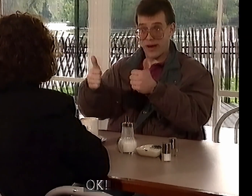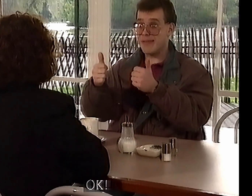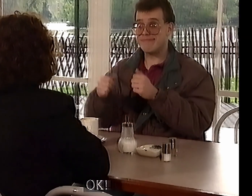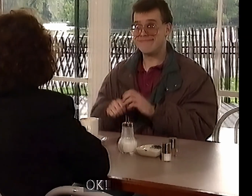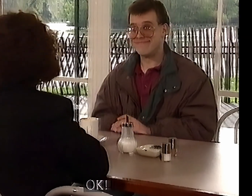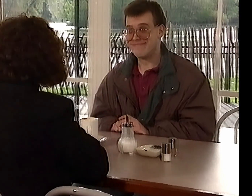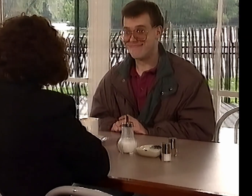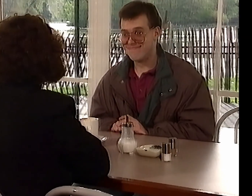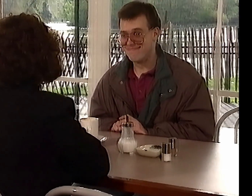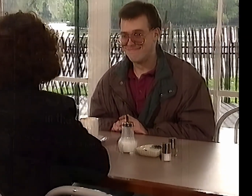Okay.